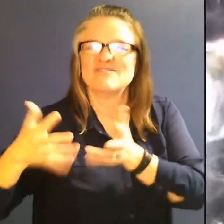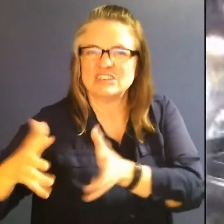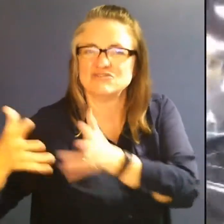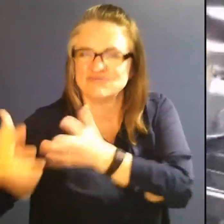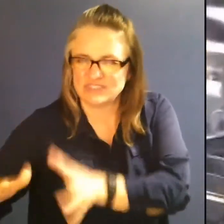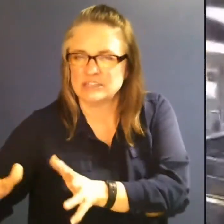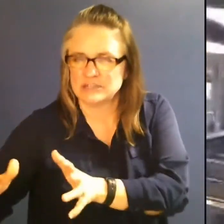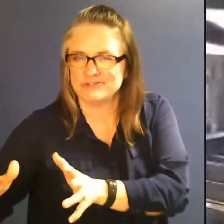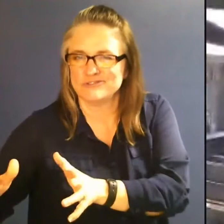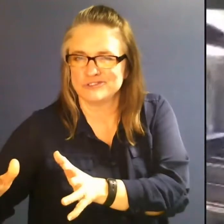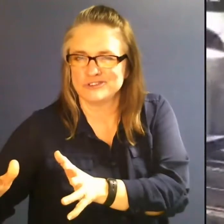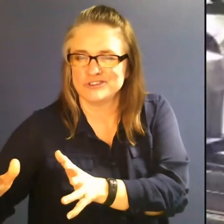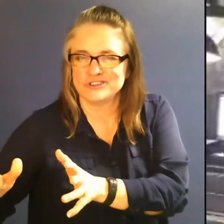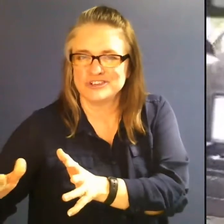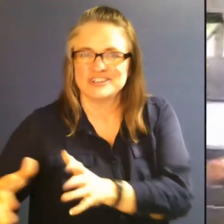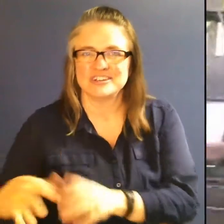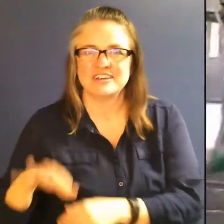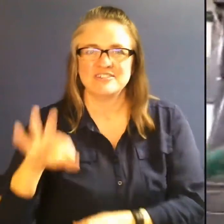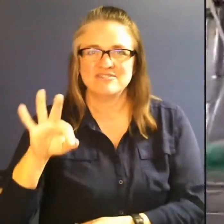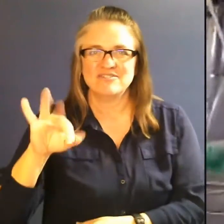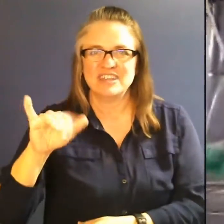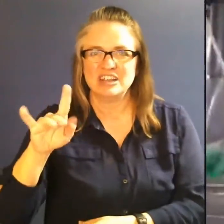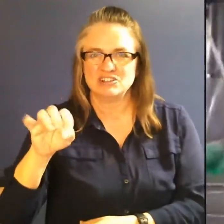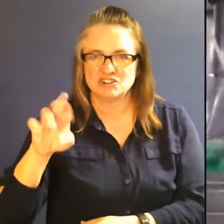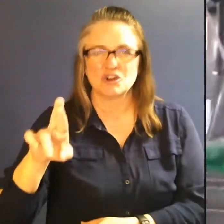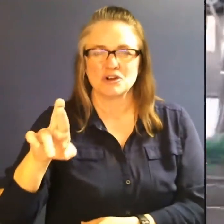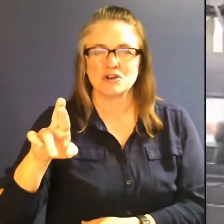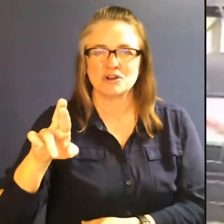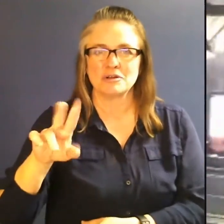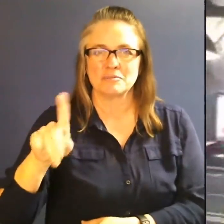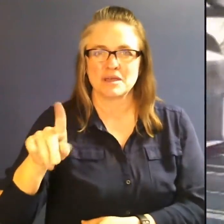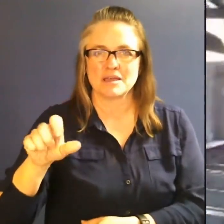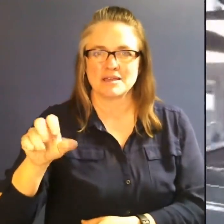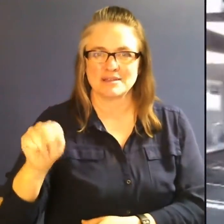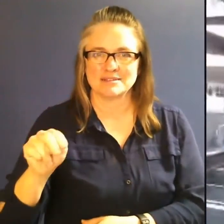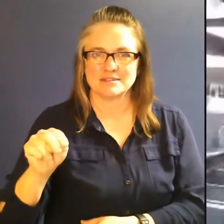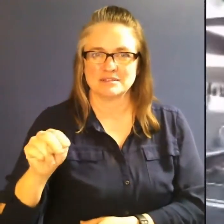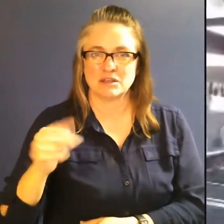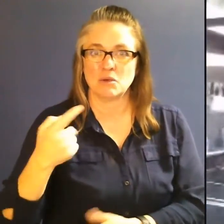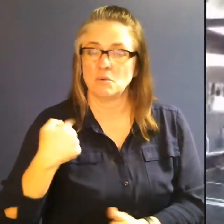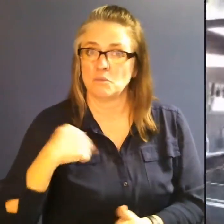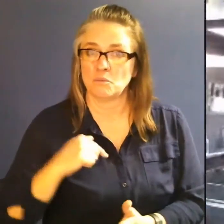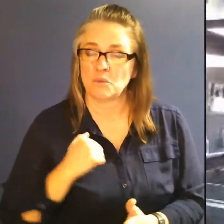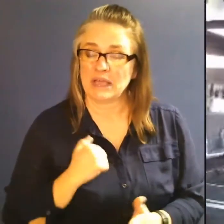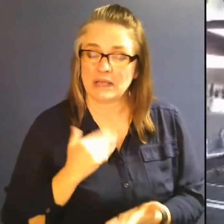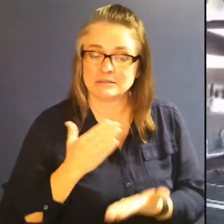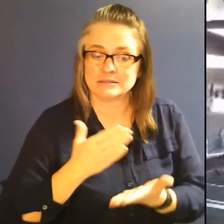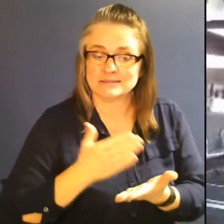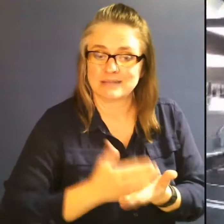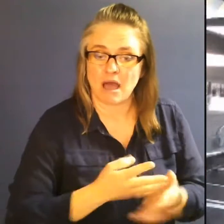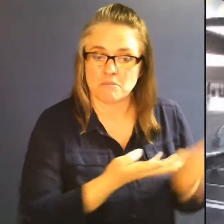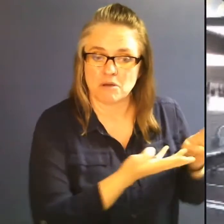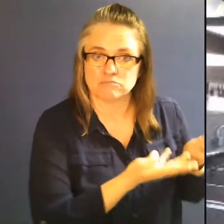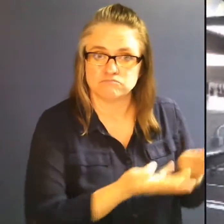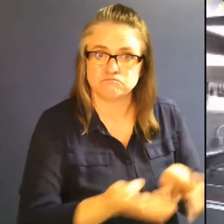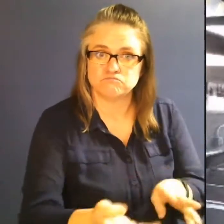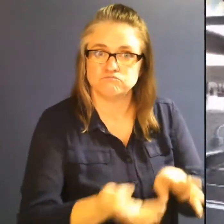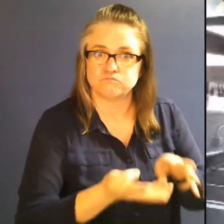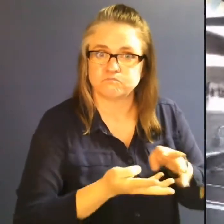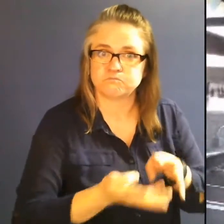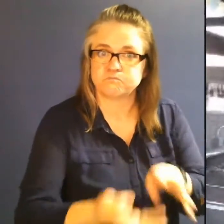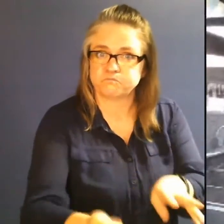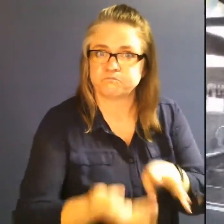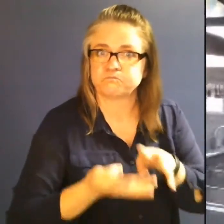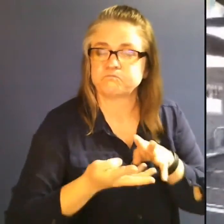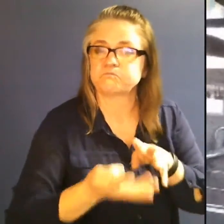off, okay? And what we can do is we can kind of stop the flow from the main evaporator pan into